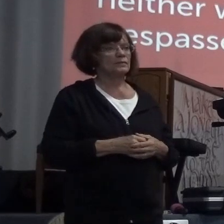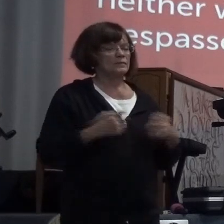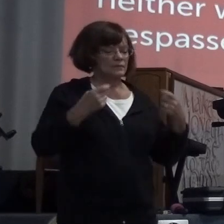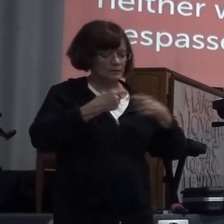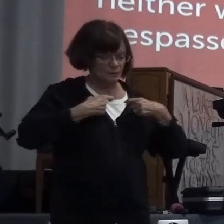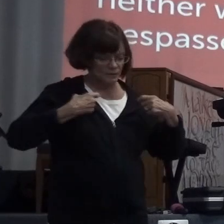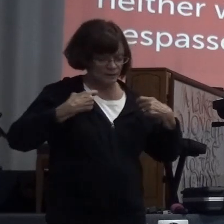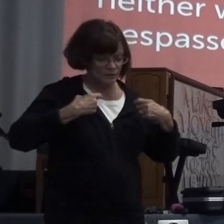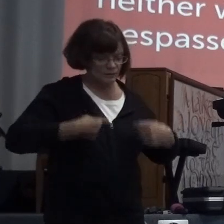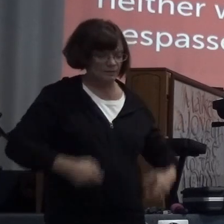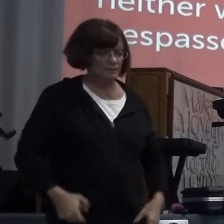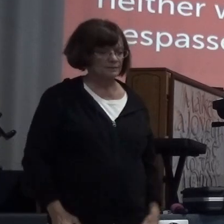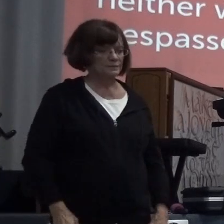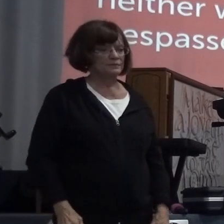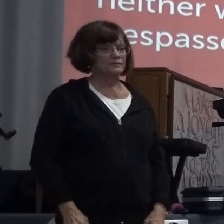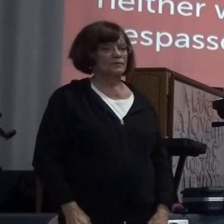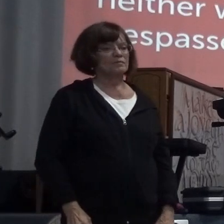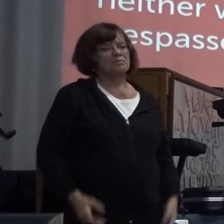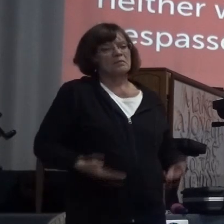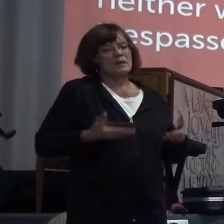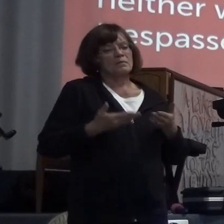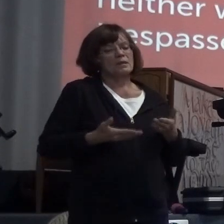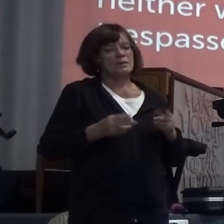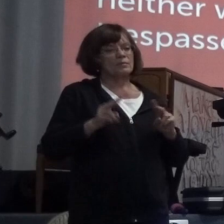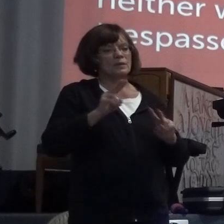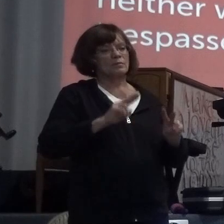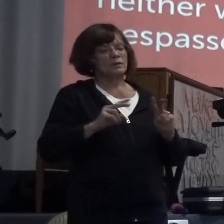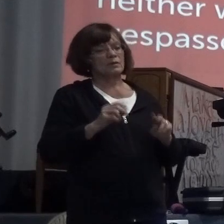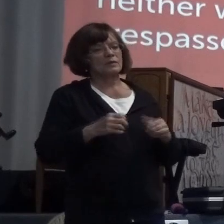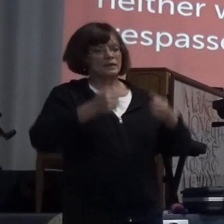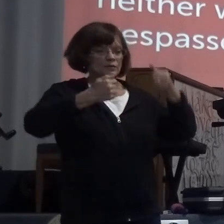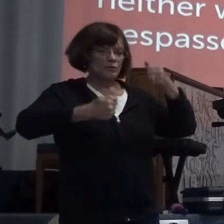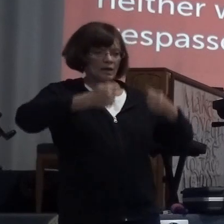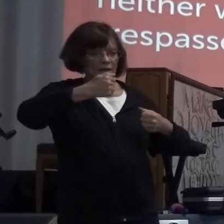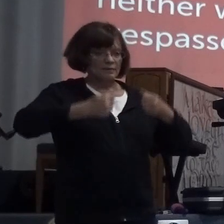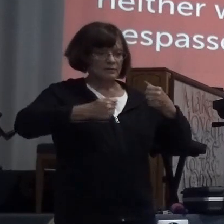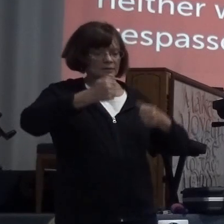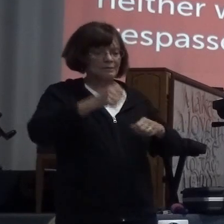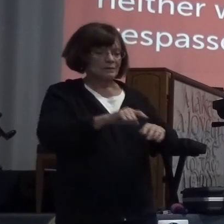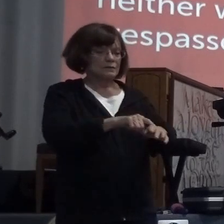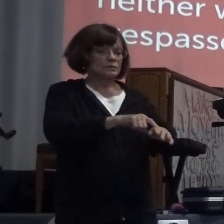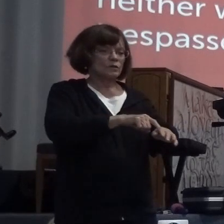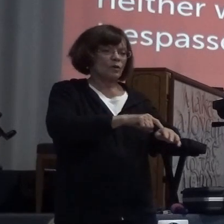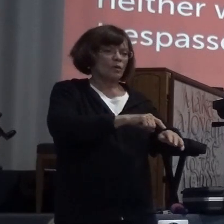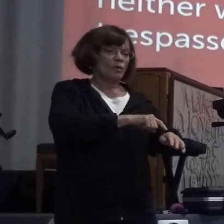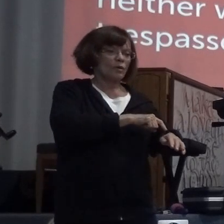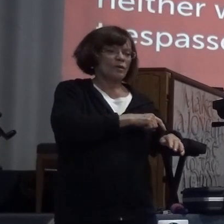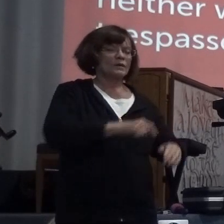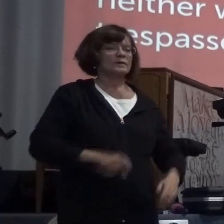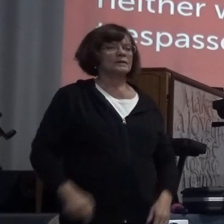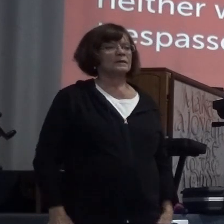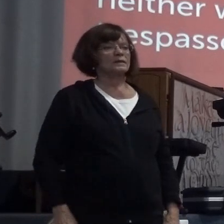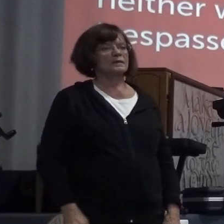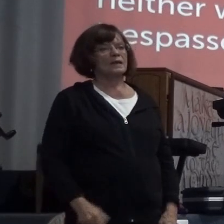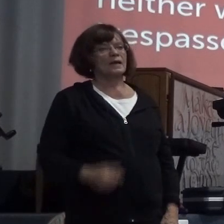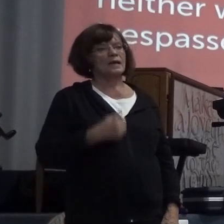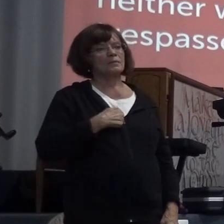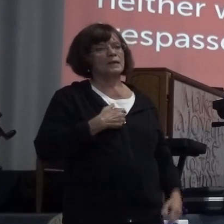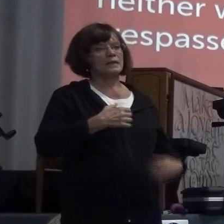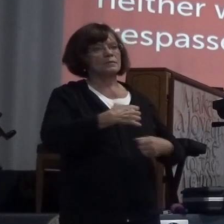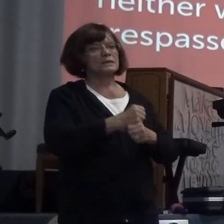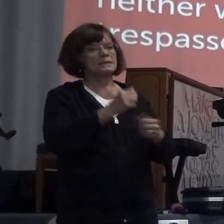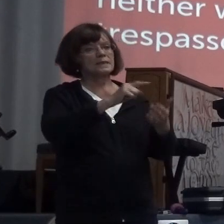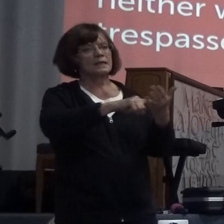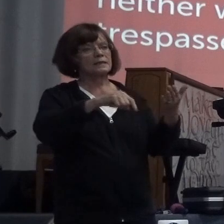off, they drive too slow. Who am I? I'm not the perfect. I'd like to think I'm a perfect driver, but I'm not. I make mistakes too. I'm